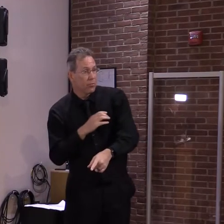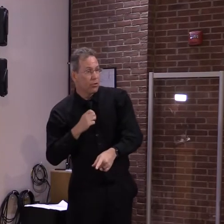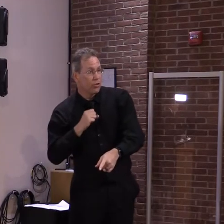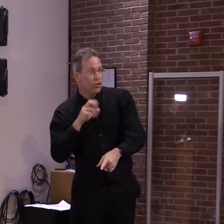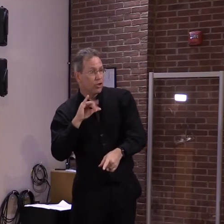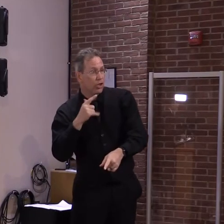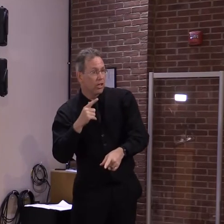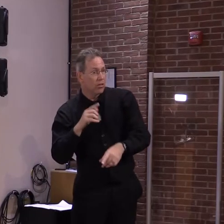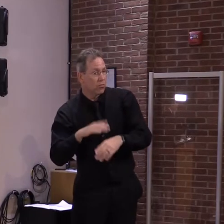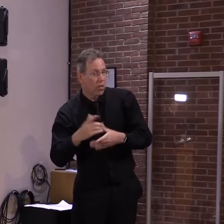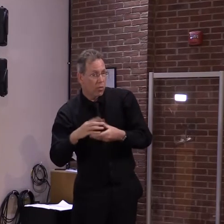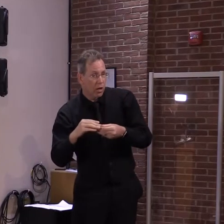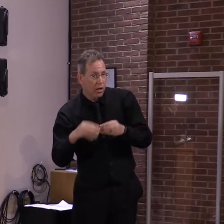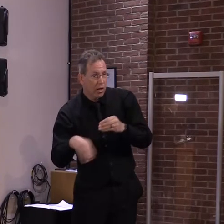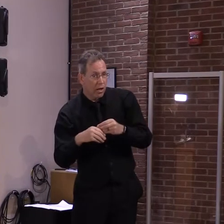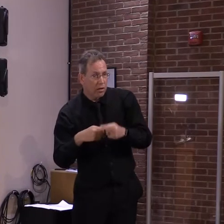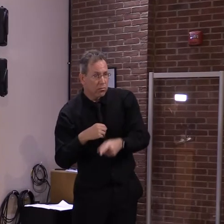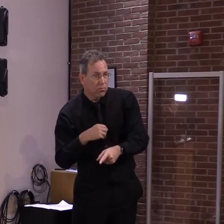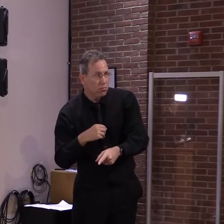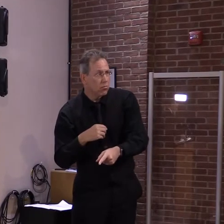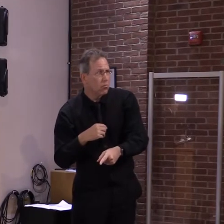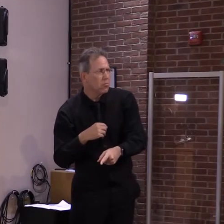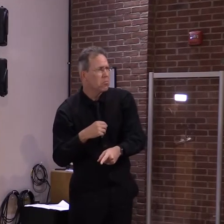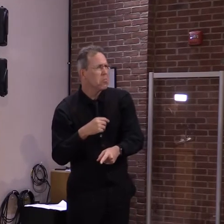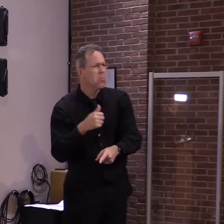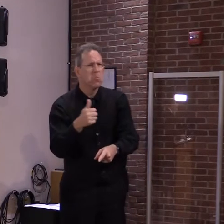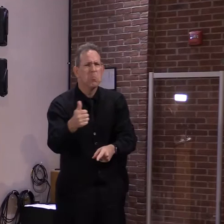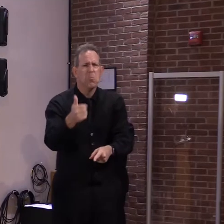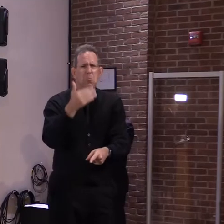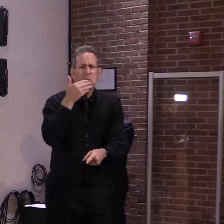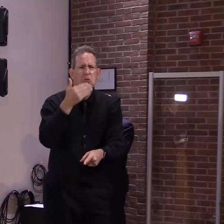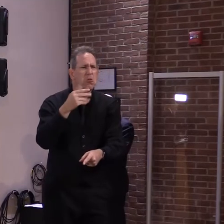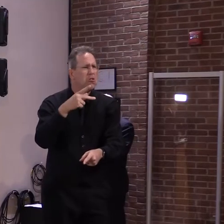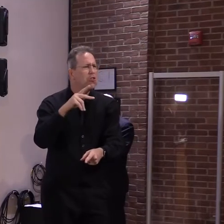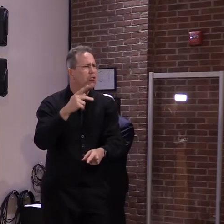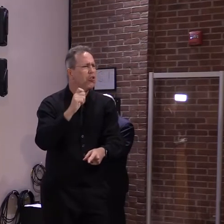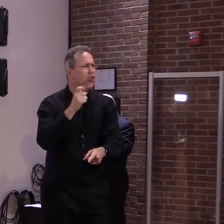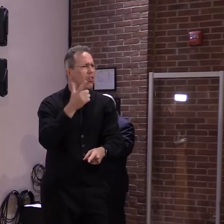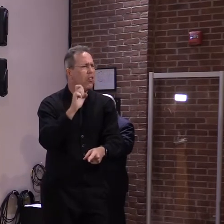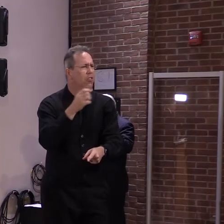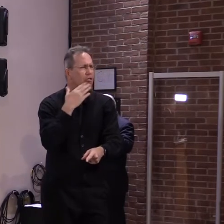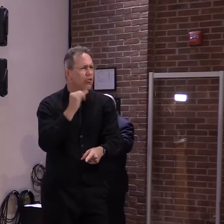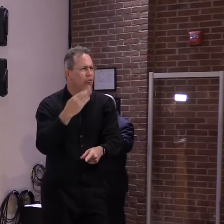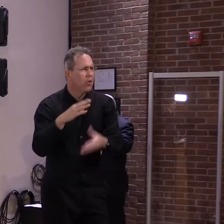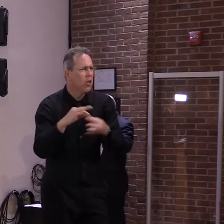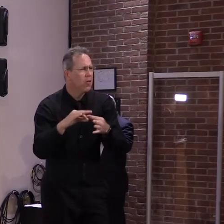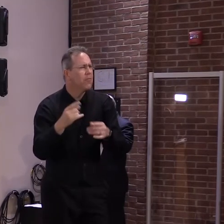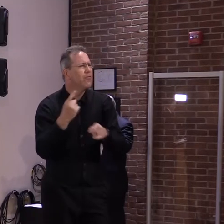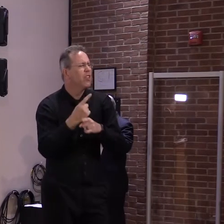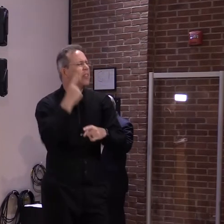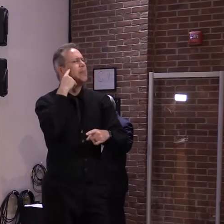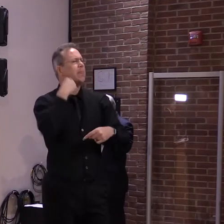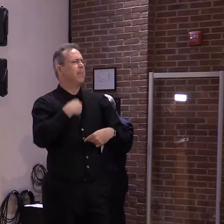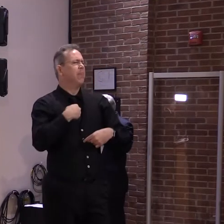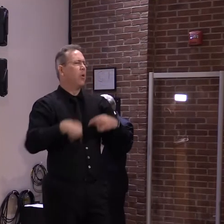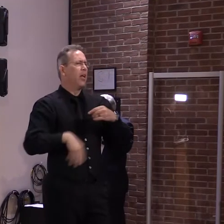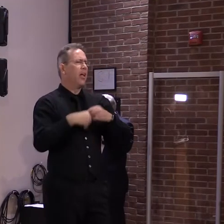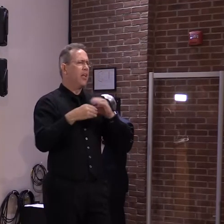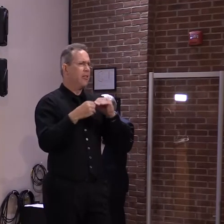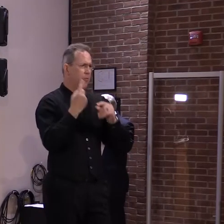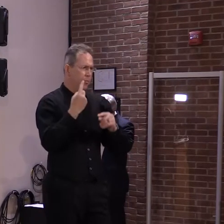I think Secretary Curley covered it. I've just reiterated a couple points that have been made relative